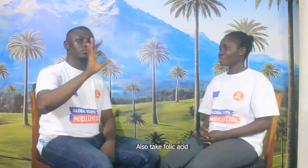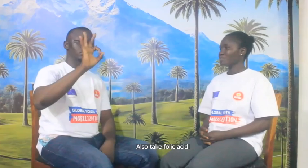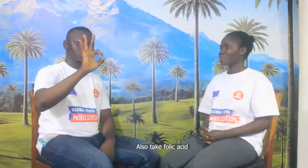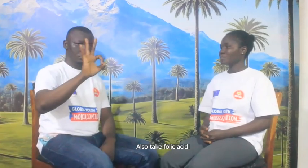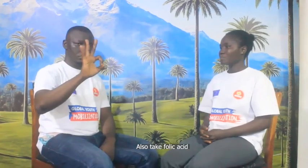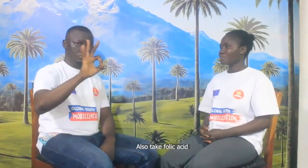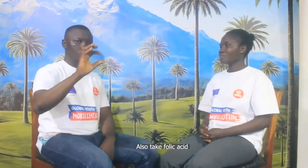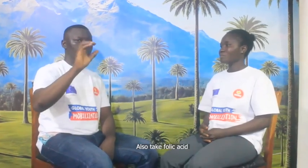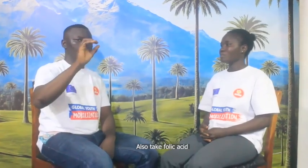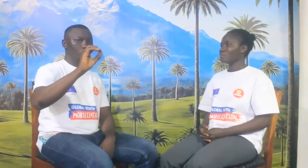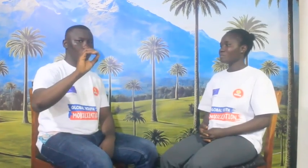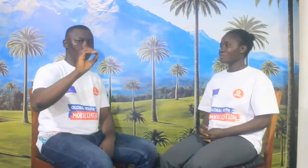Also take folic acid